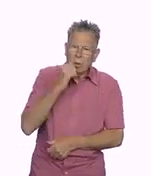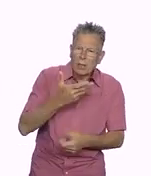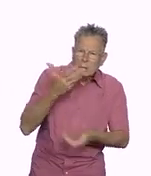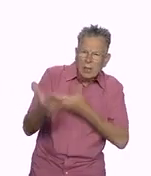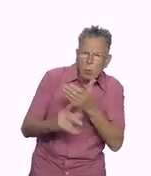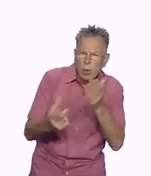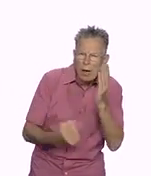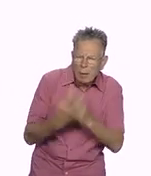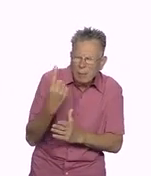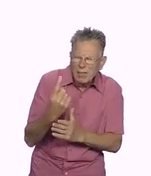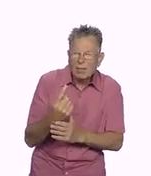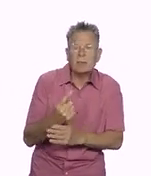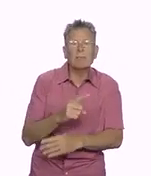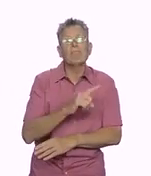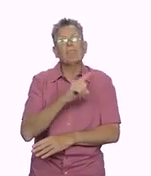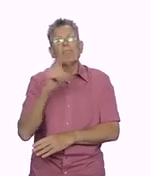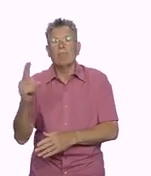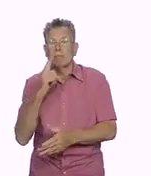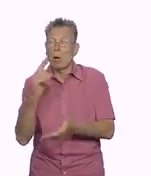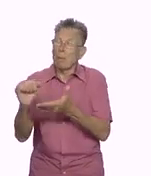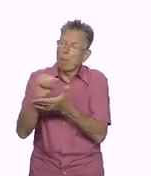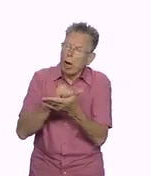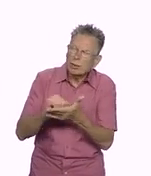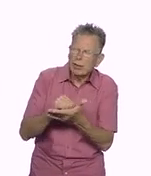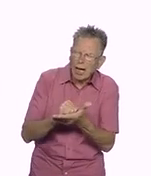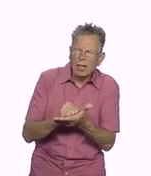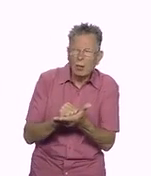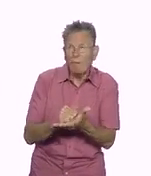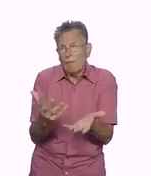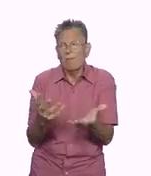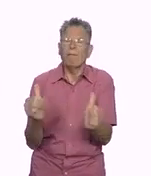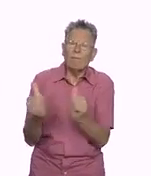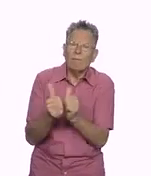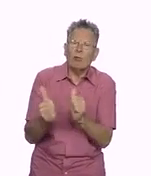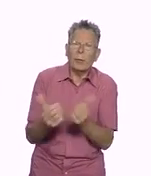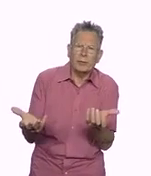They will explain what has happened and apologize where appropriate.